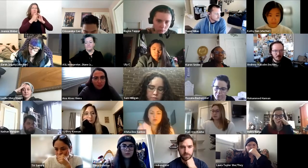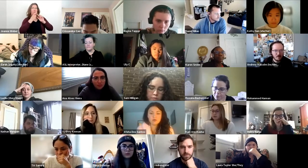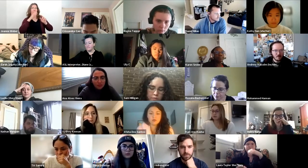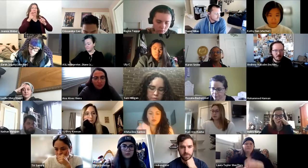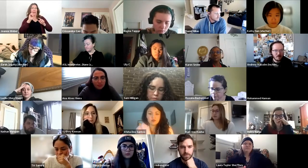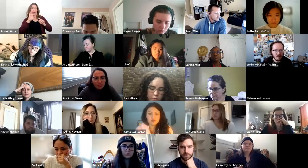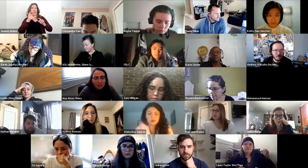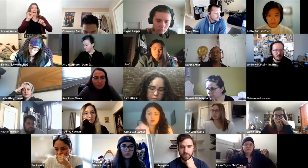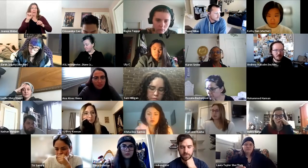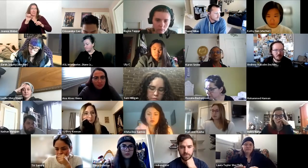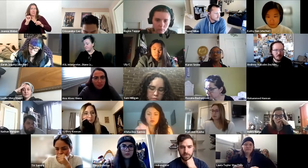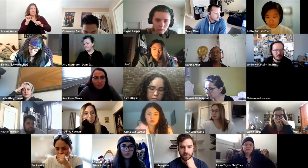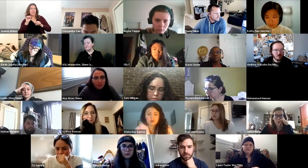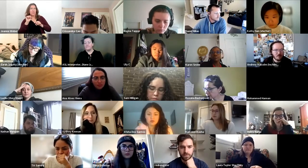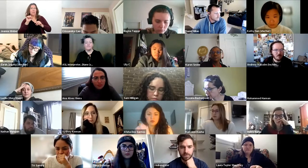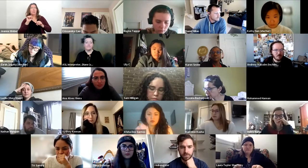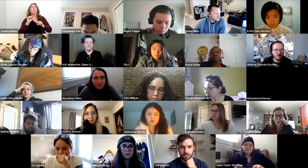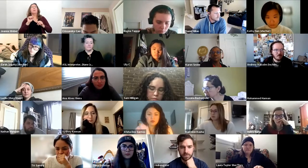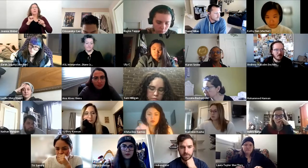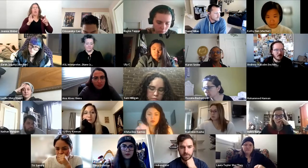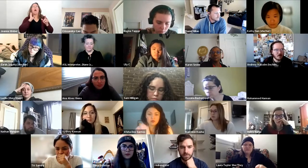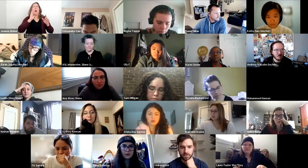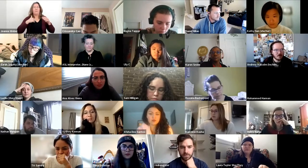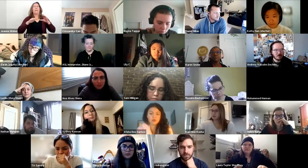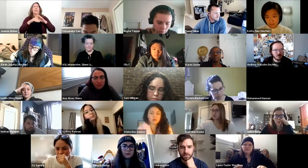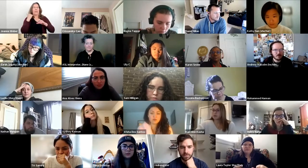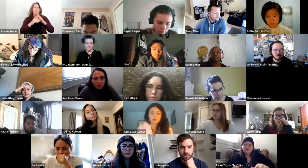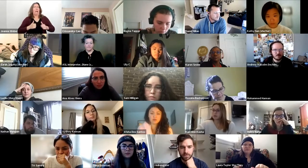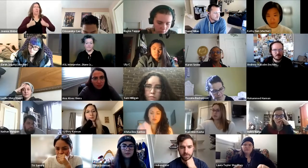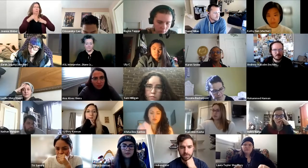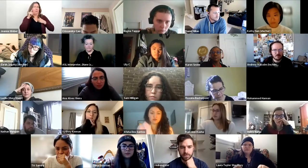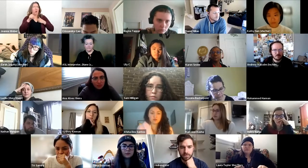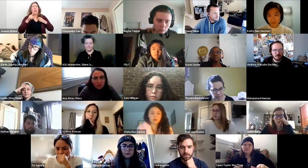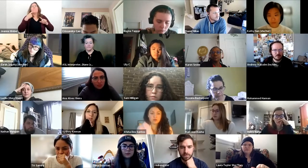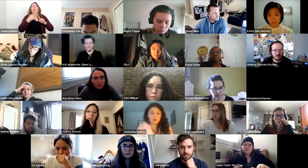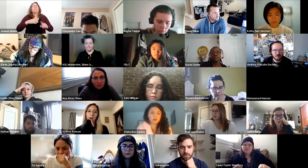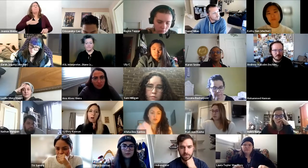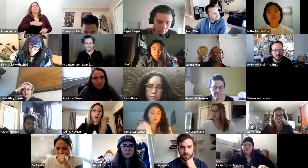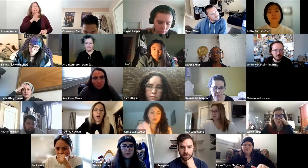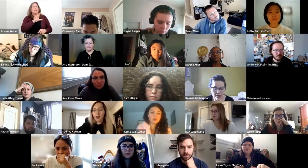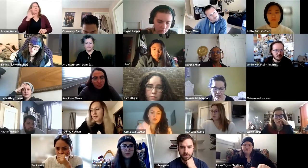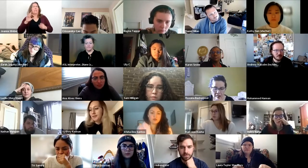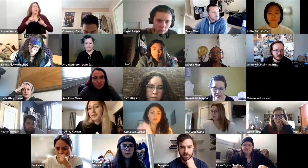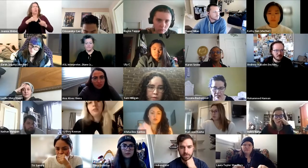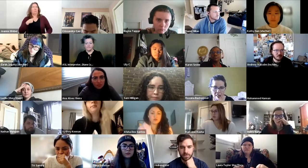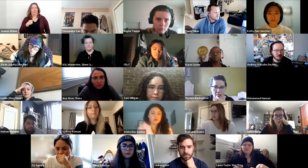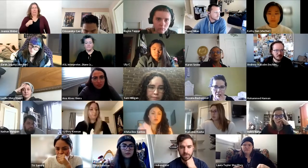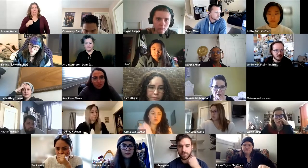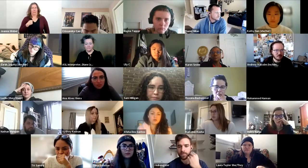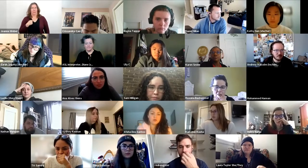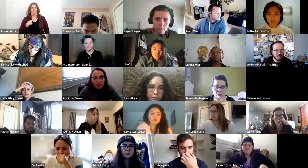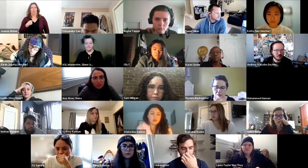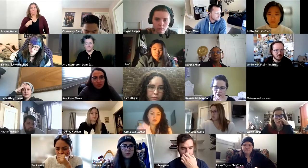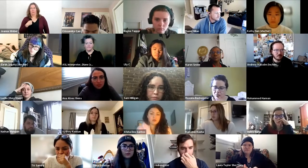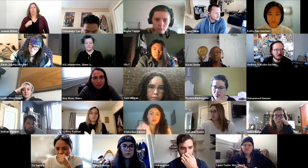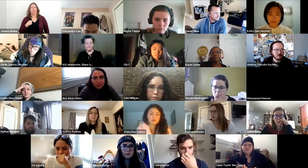And I've already put the email in the announcement section in eClass, so you should be able to find that there.